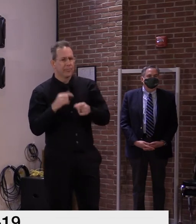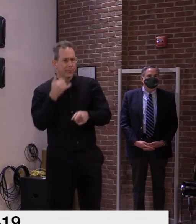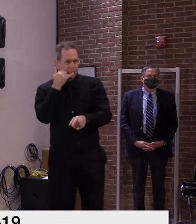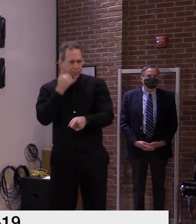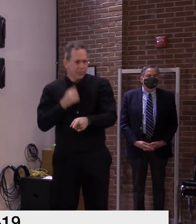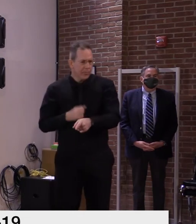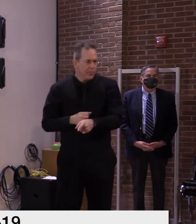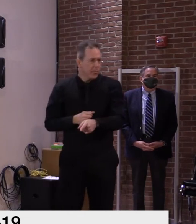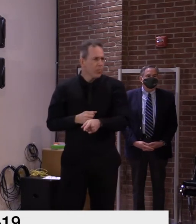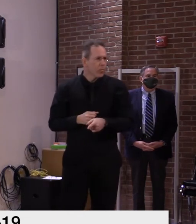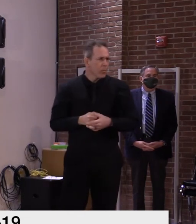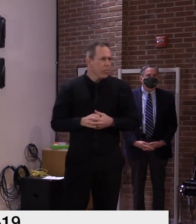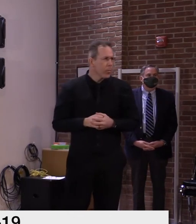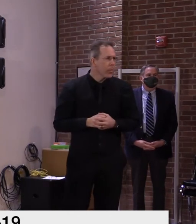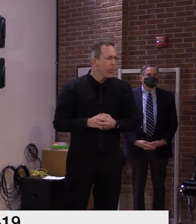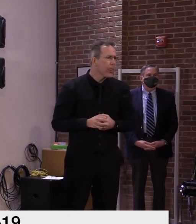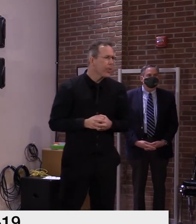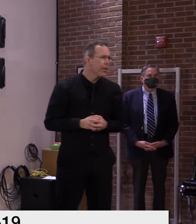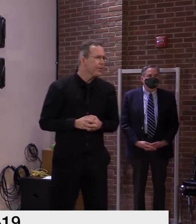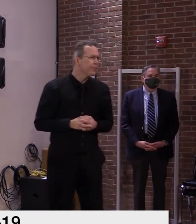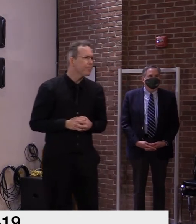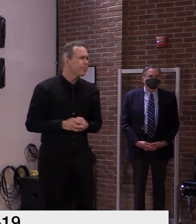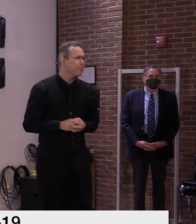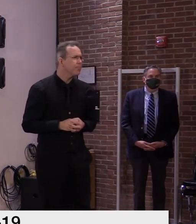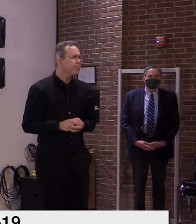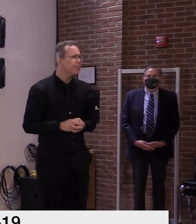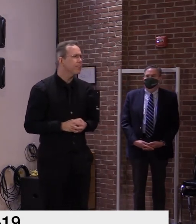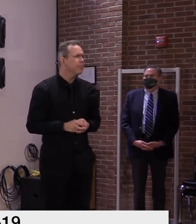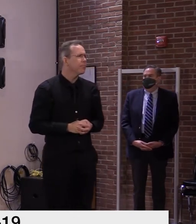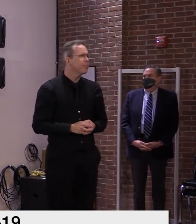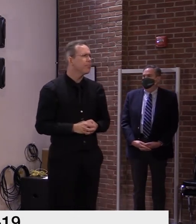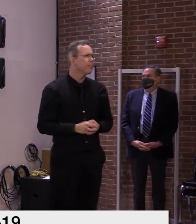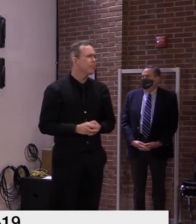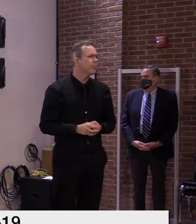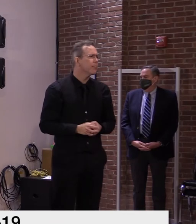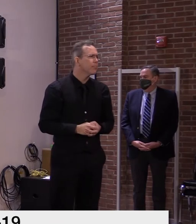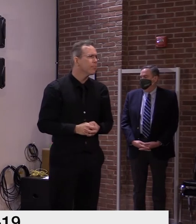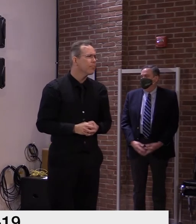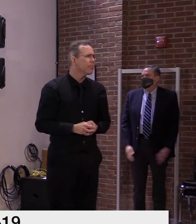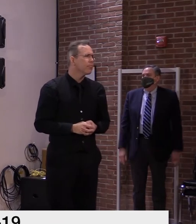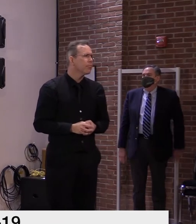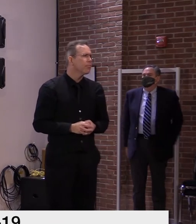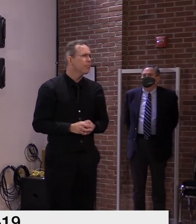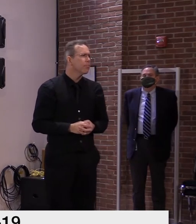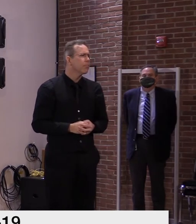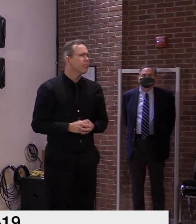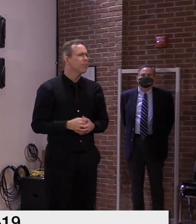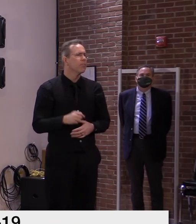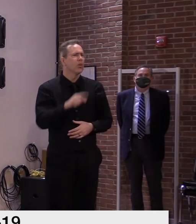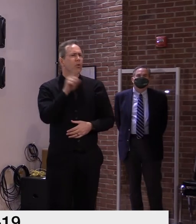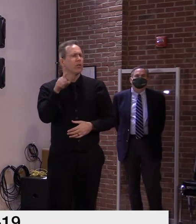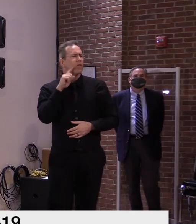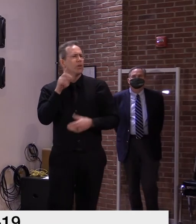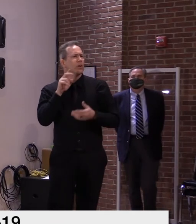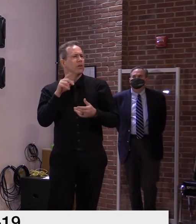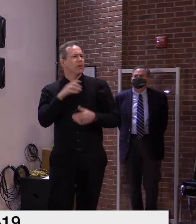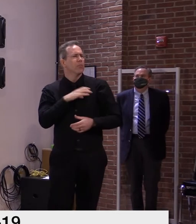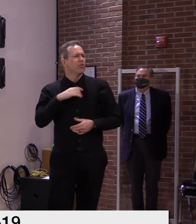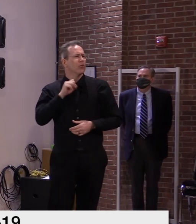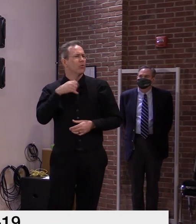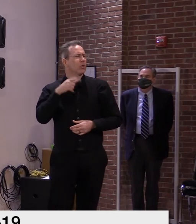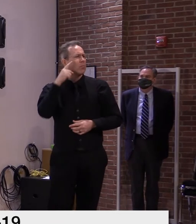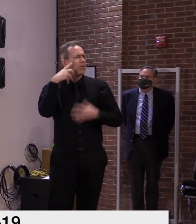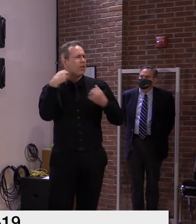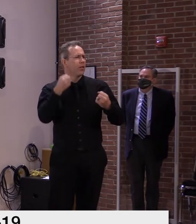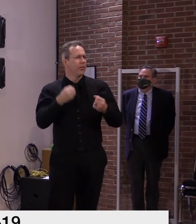Hi. This one is for Commissioner Squirrel. It's about adult mental health. I did an interview earlier this week with some folks from Washington County Mental Health